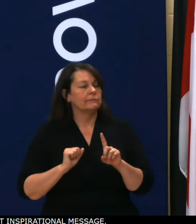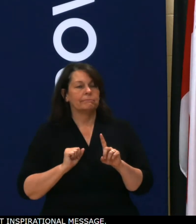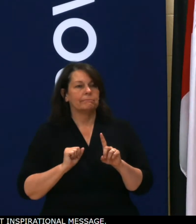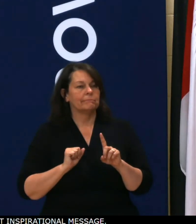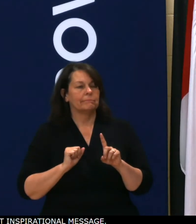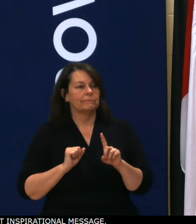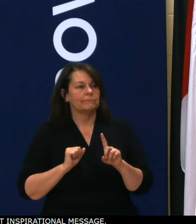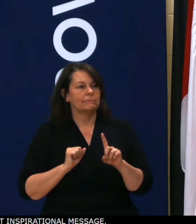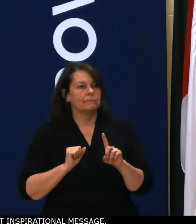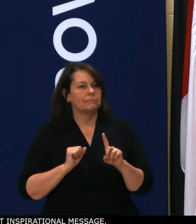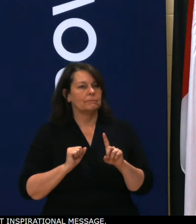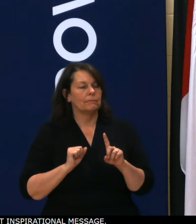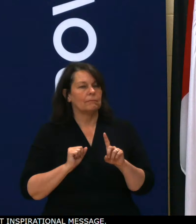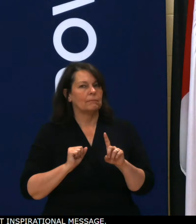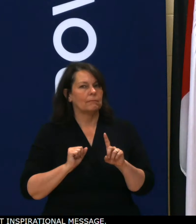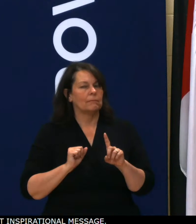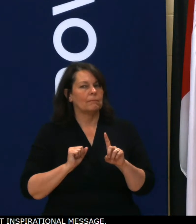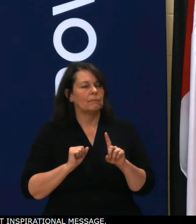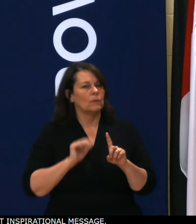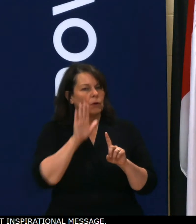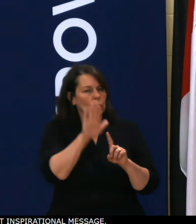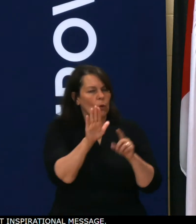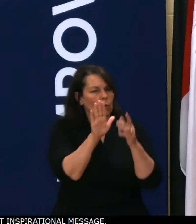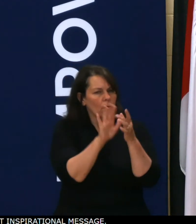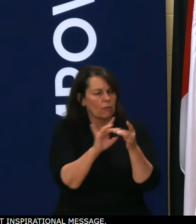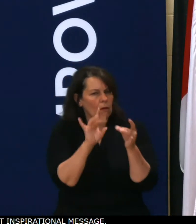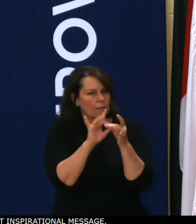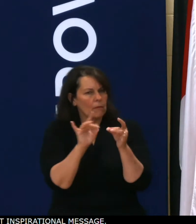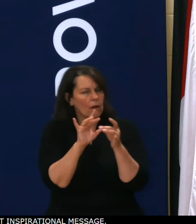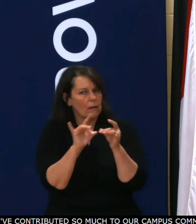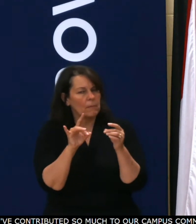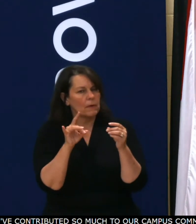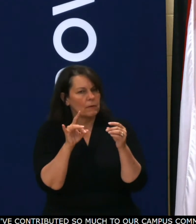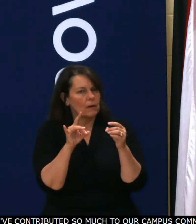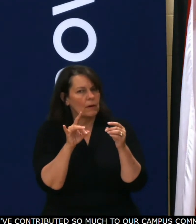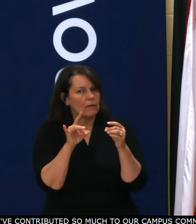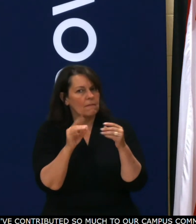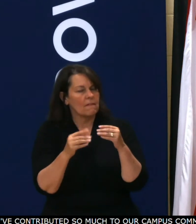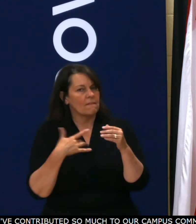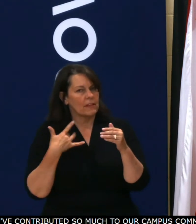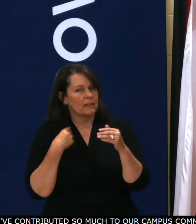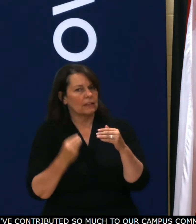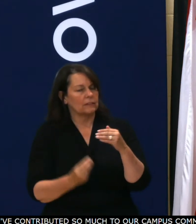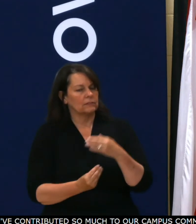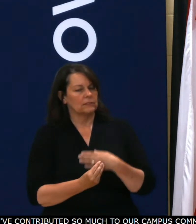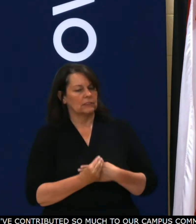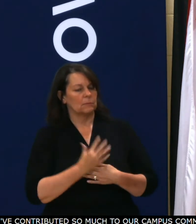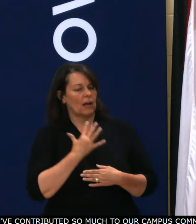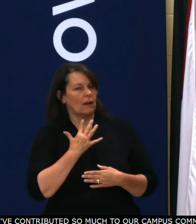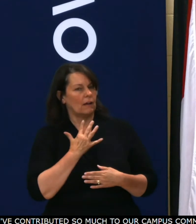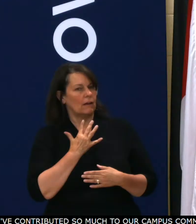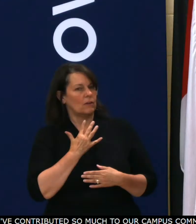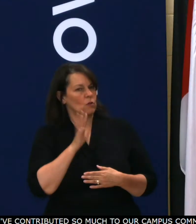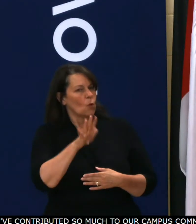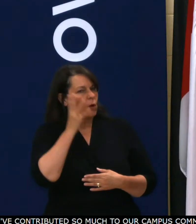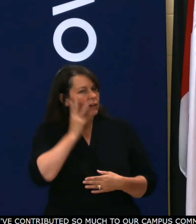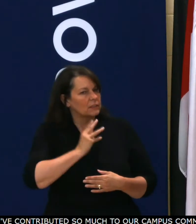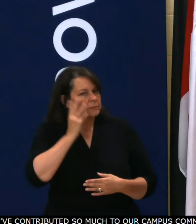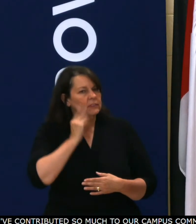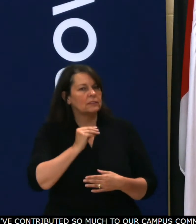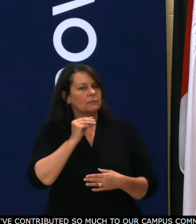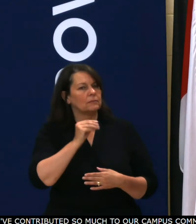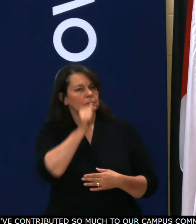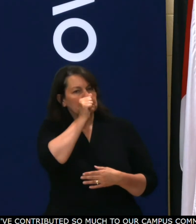As I was listening to your every word and being inspired by your journey, by your